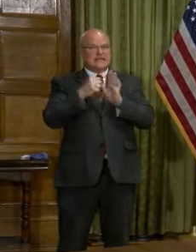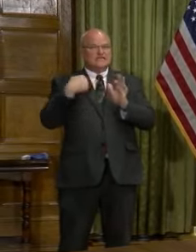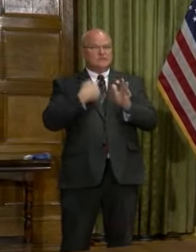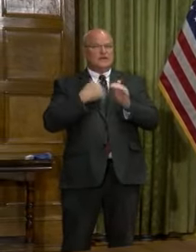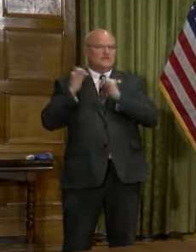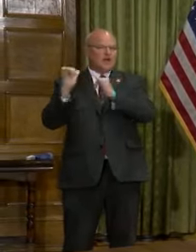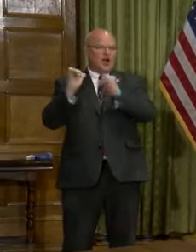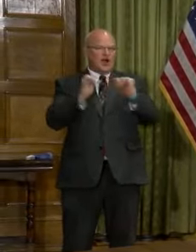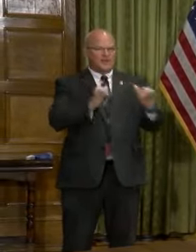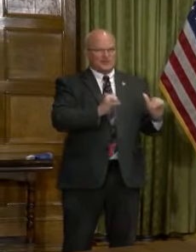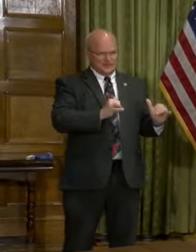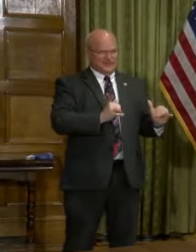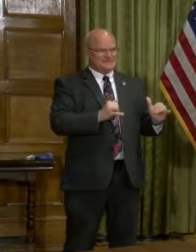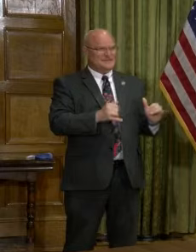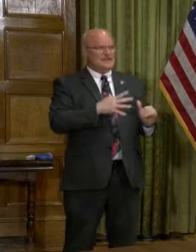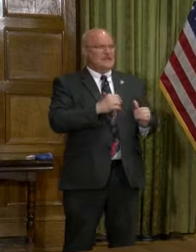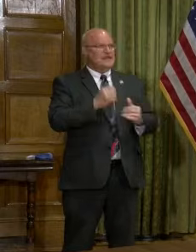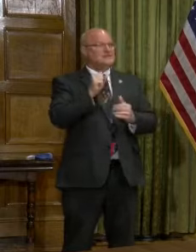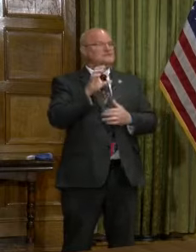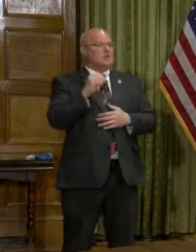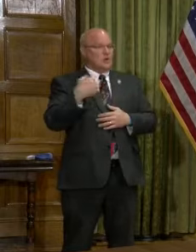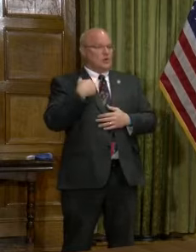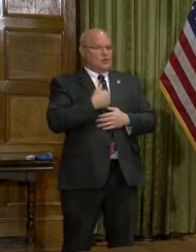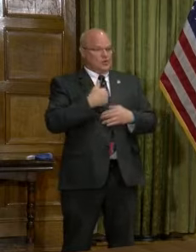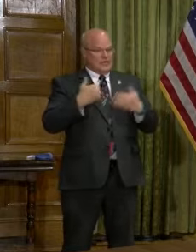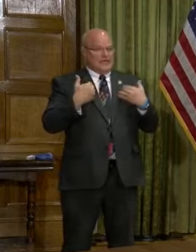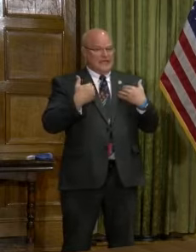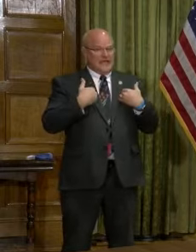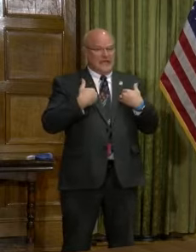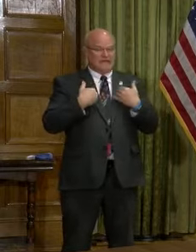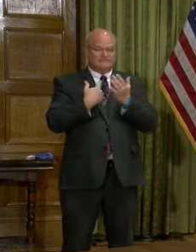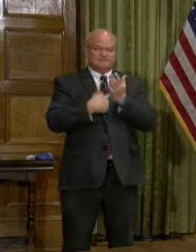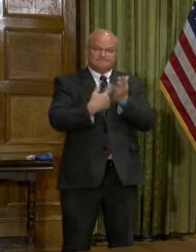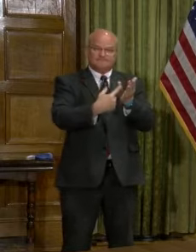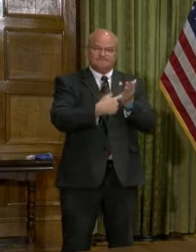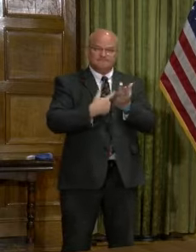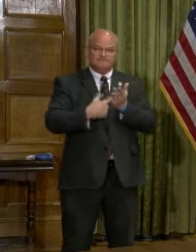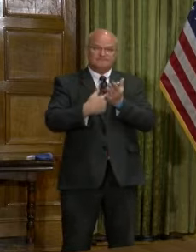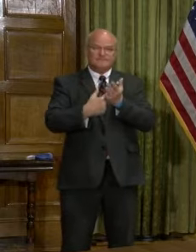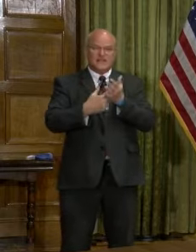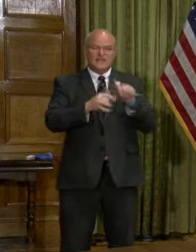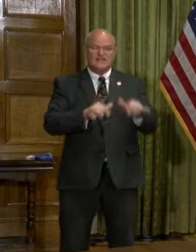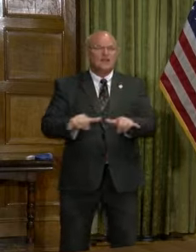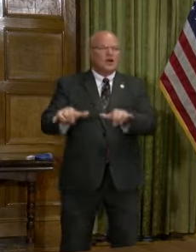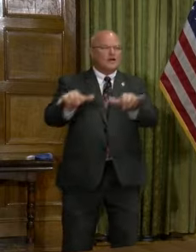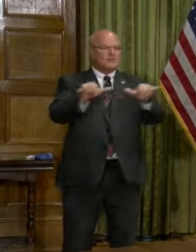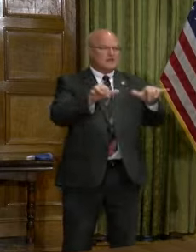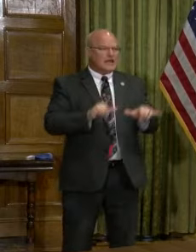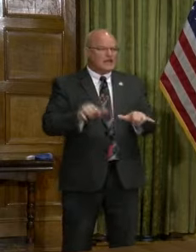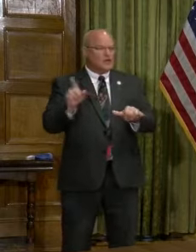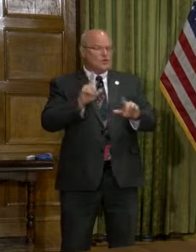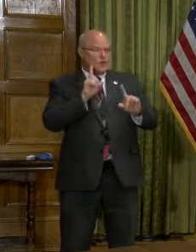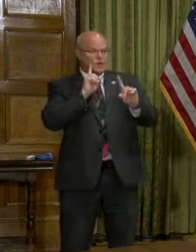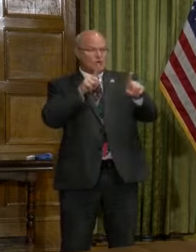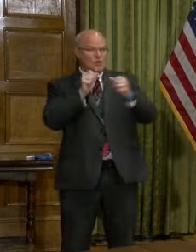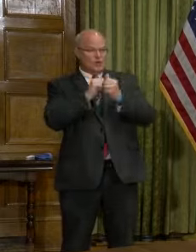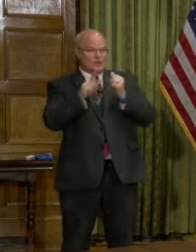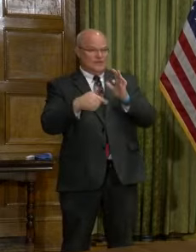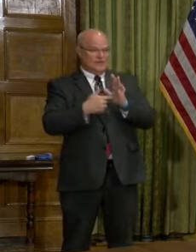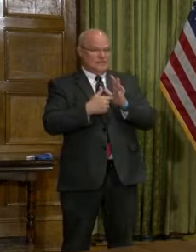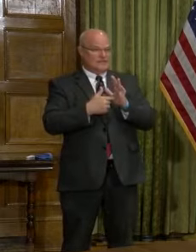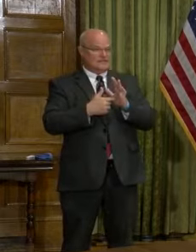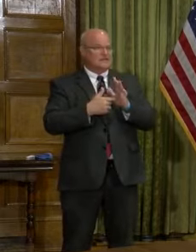lot in common with. And so we have discussed the commonality and where we're going with